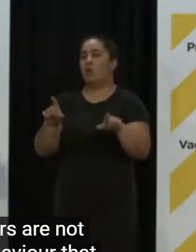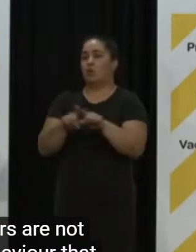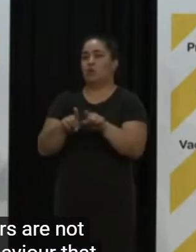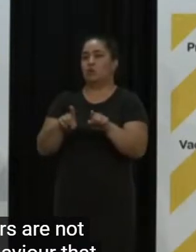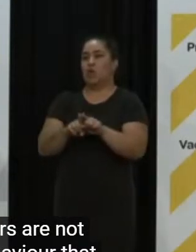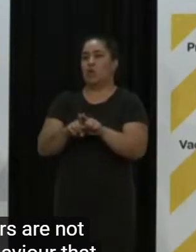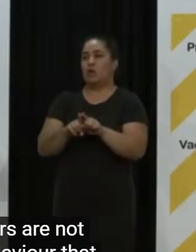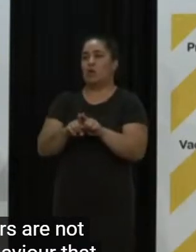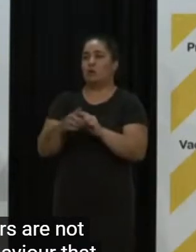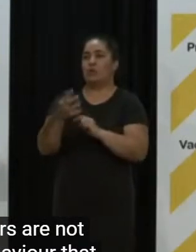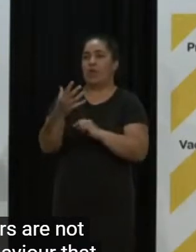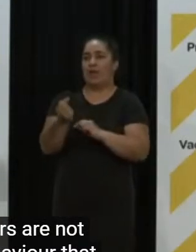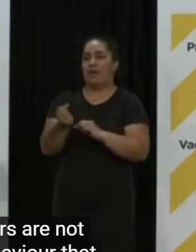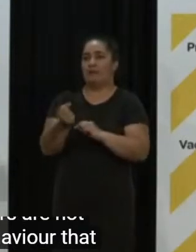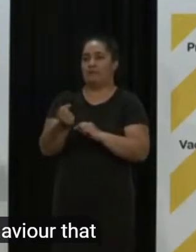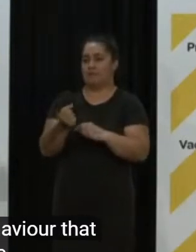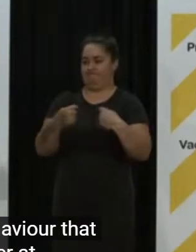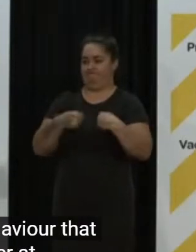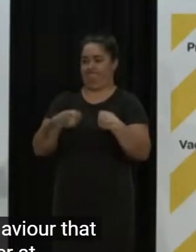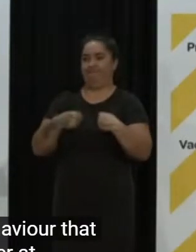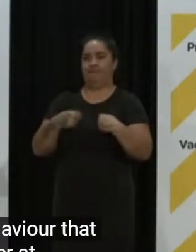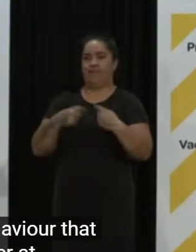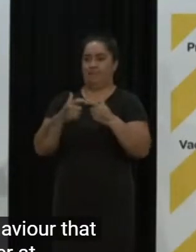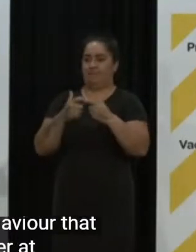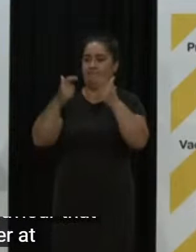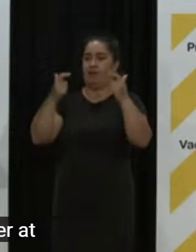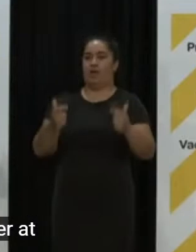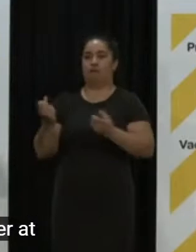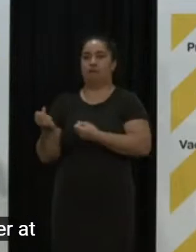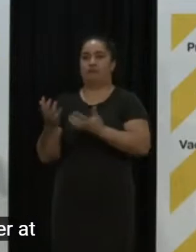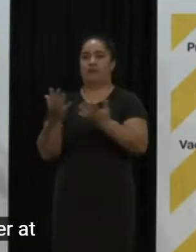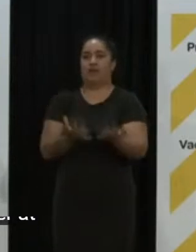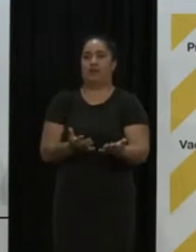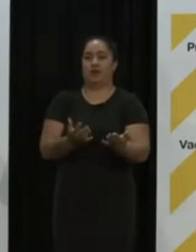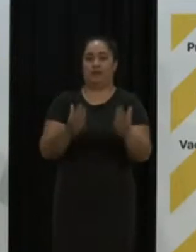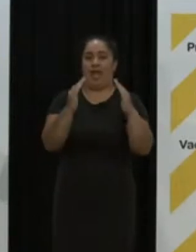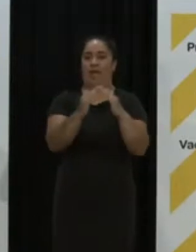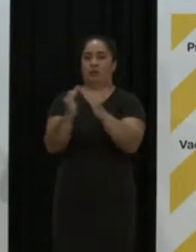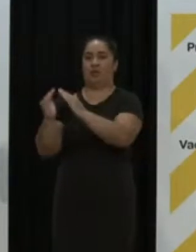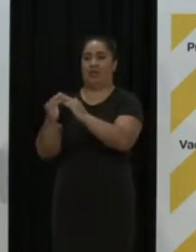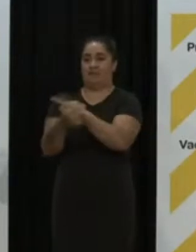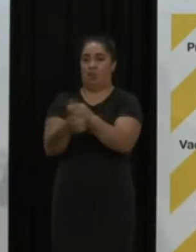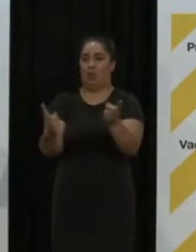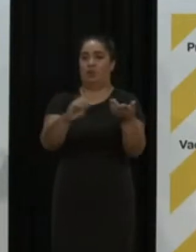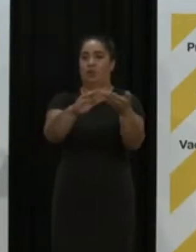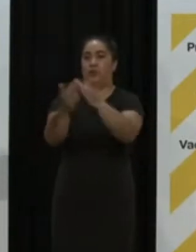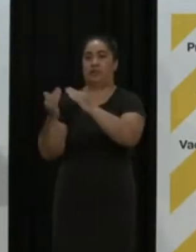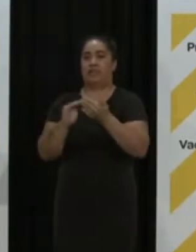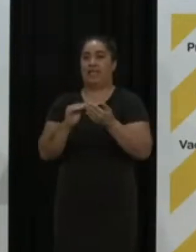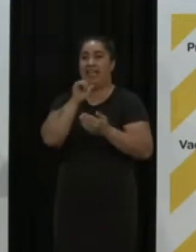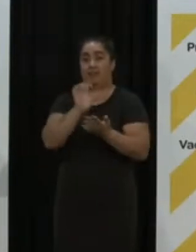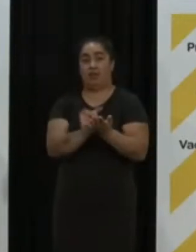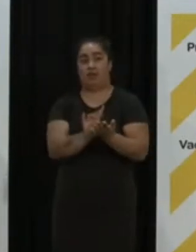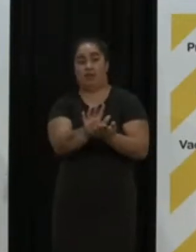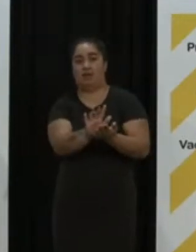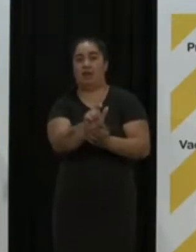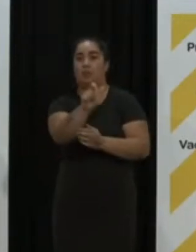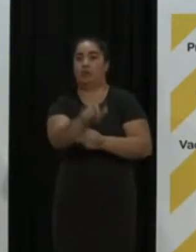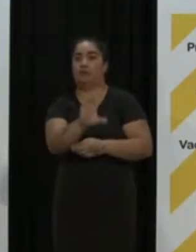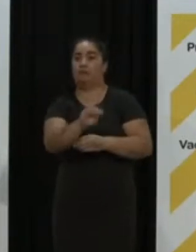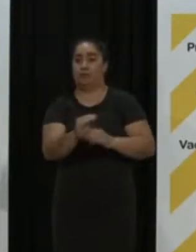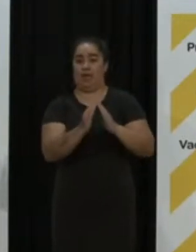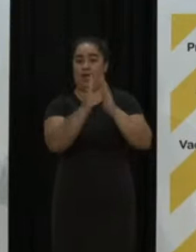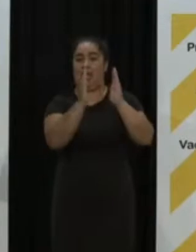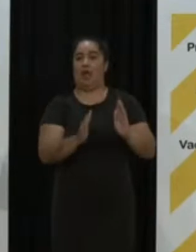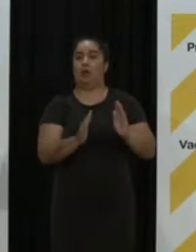that we are the final provider of housing in many respects. Once you're evicting someone from